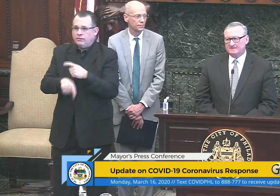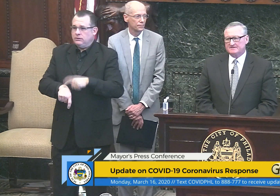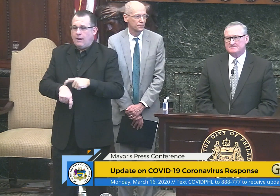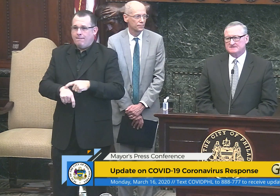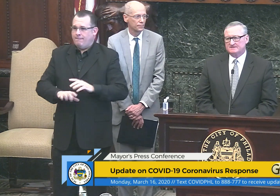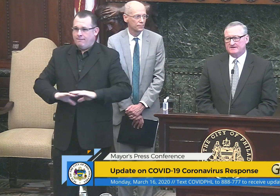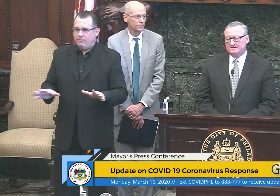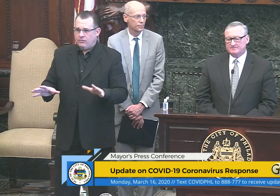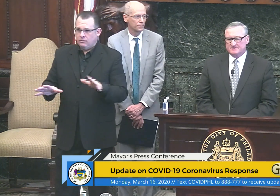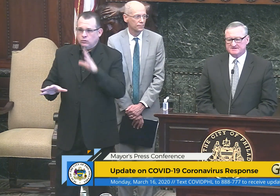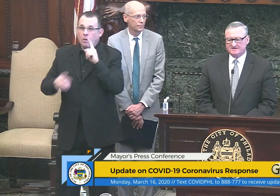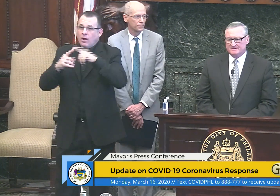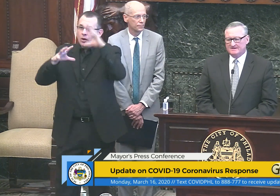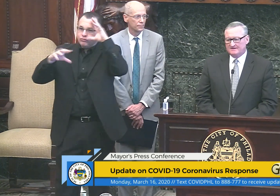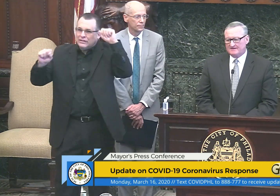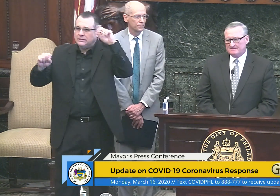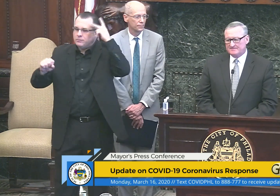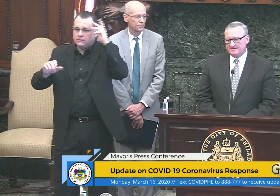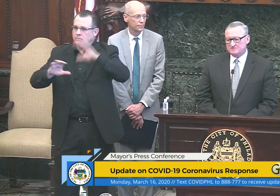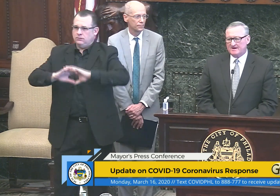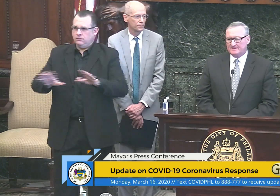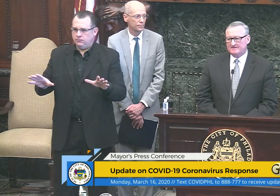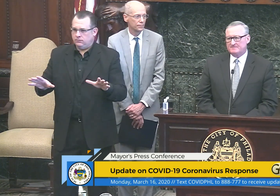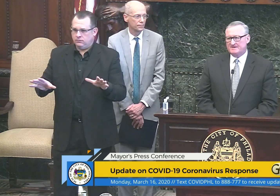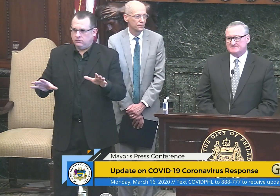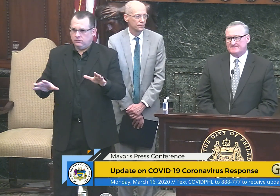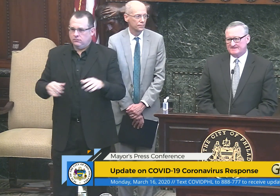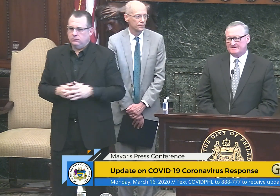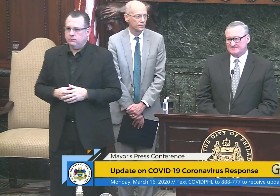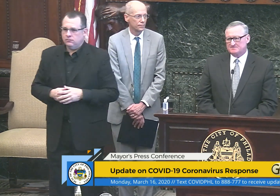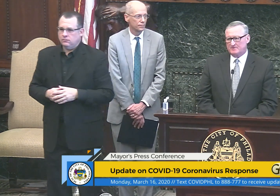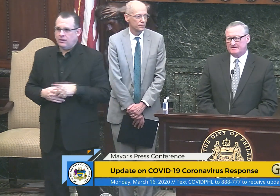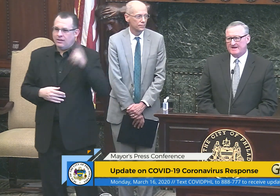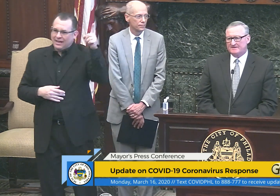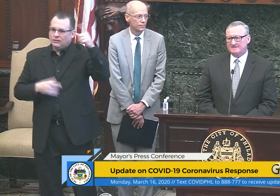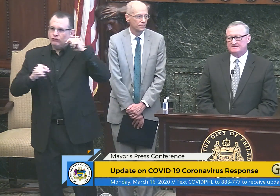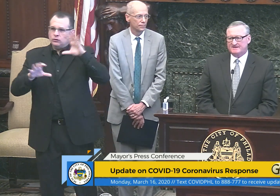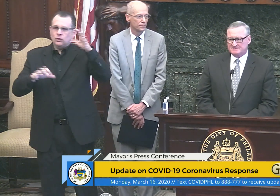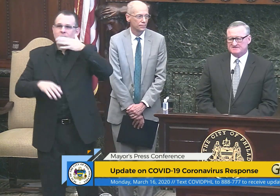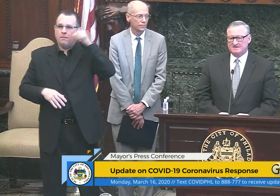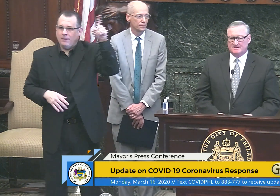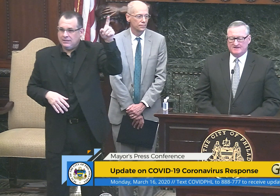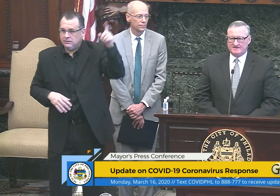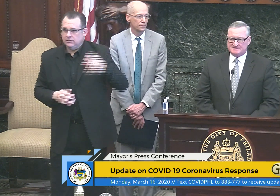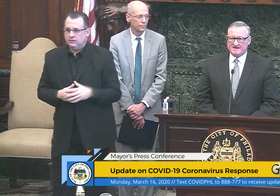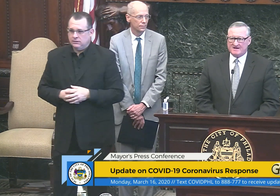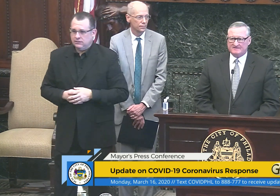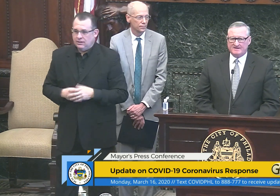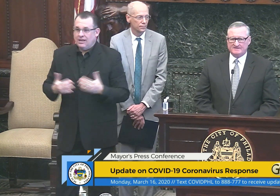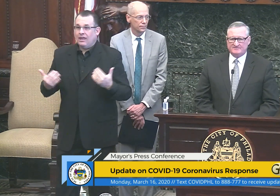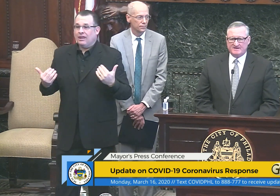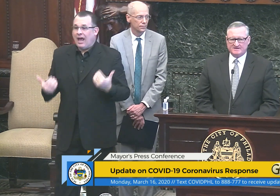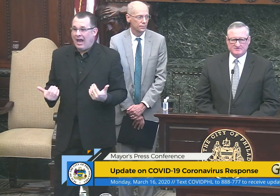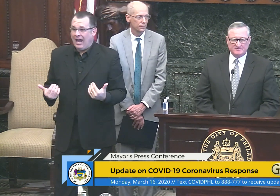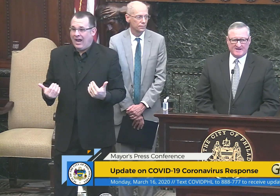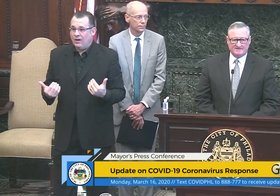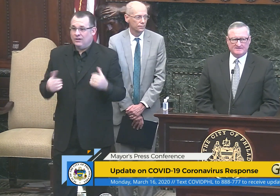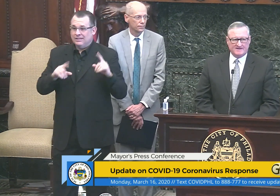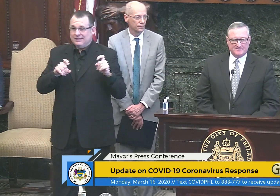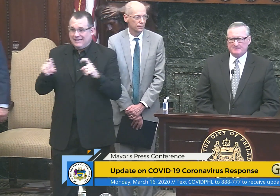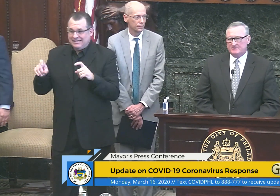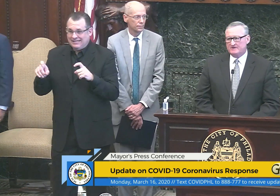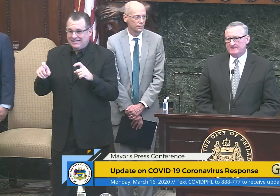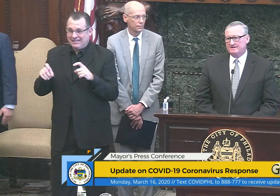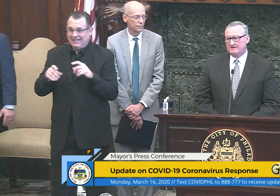presidential politics and the president. They're trying their best, I think, at this point now to get the test kits out, and if they can do